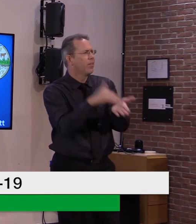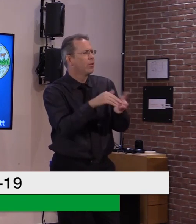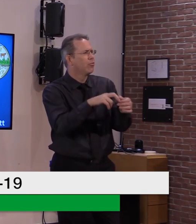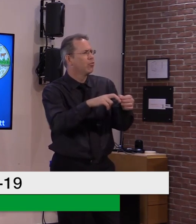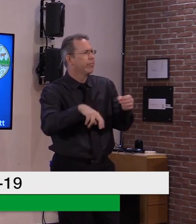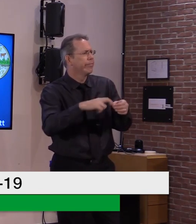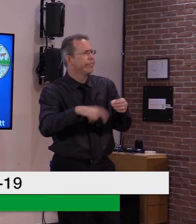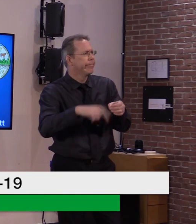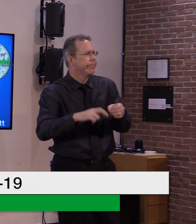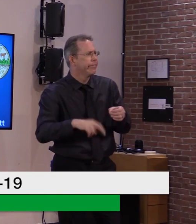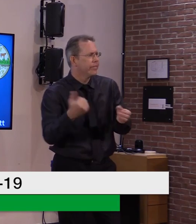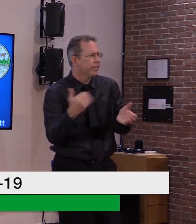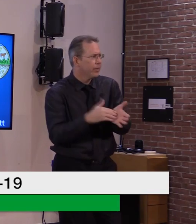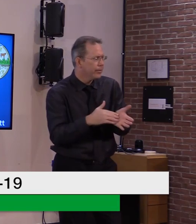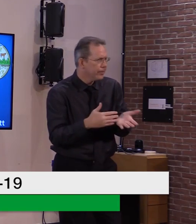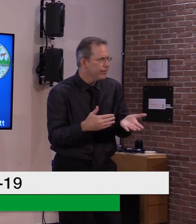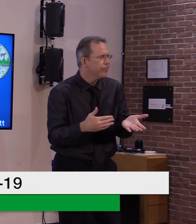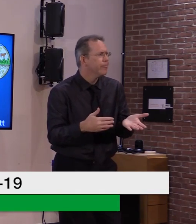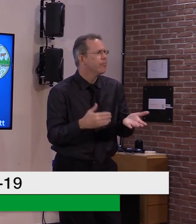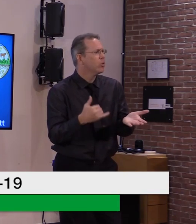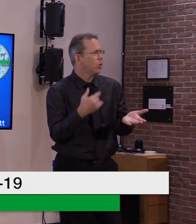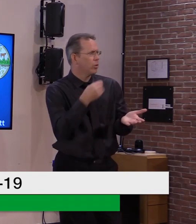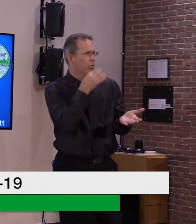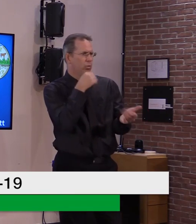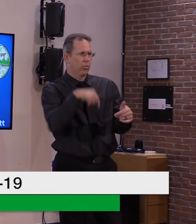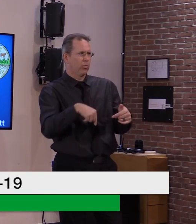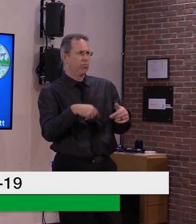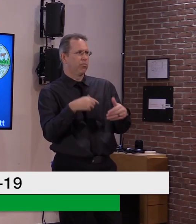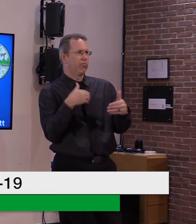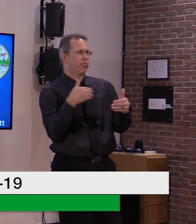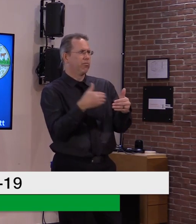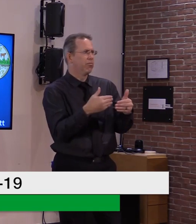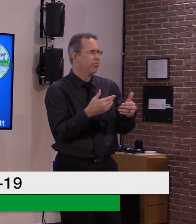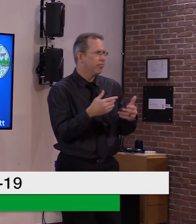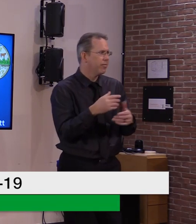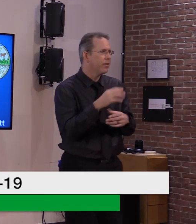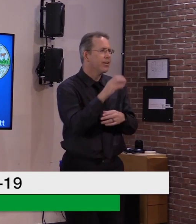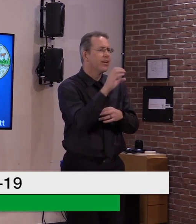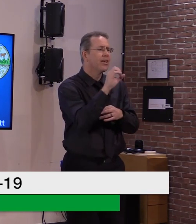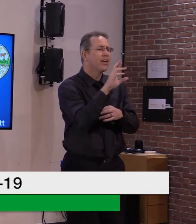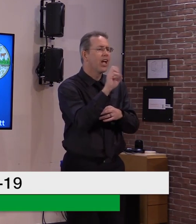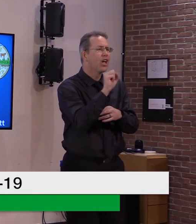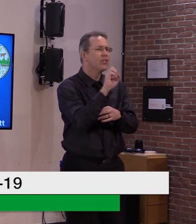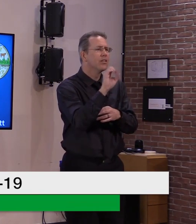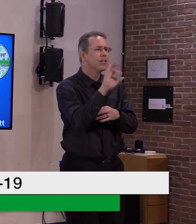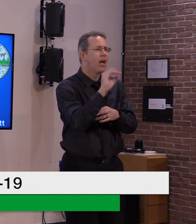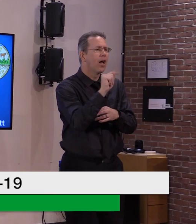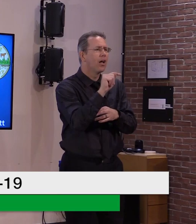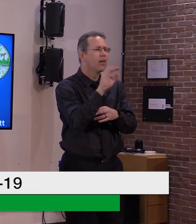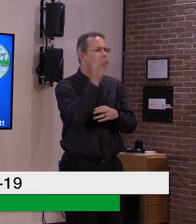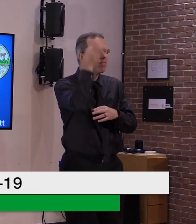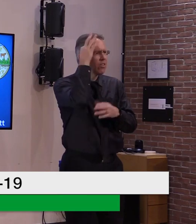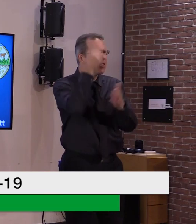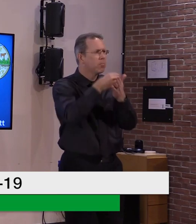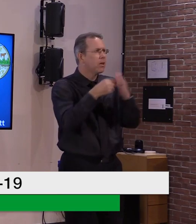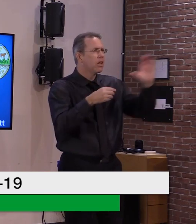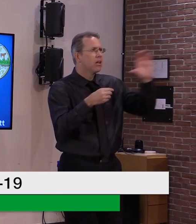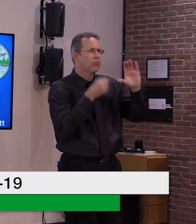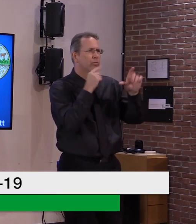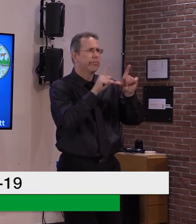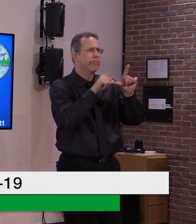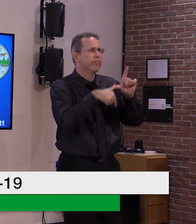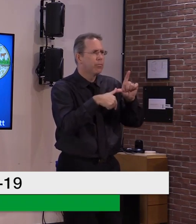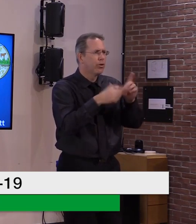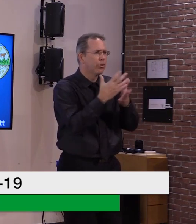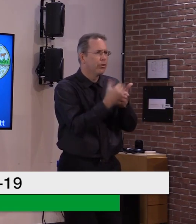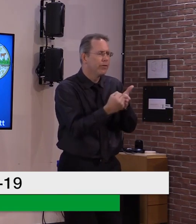the ending of the cares act extensions of unemployment um that's about half the people